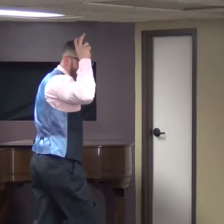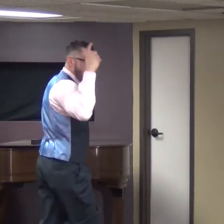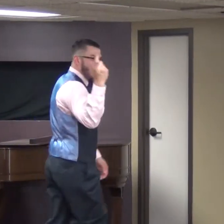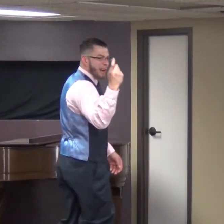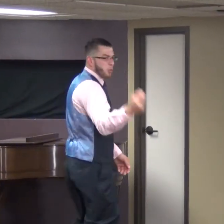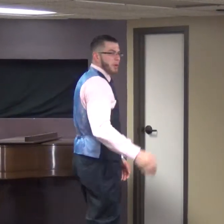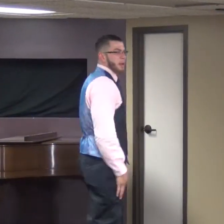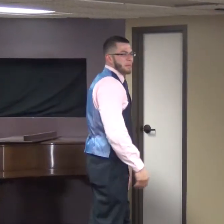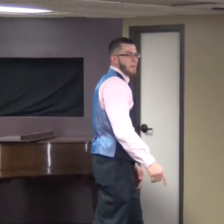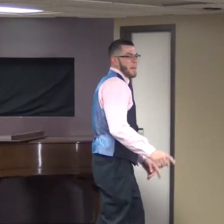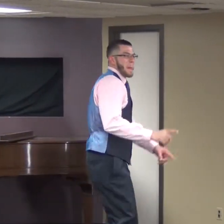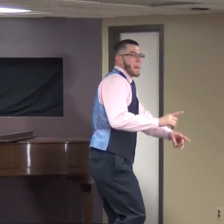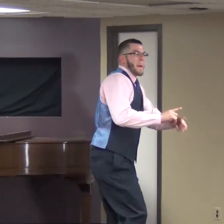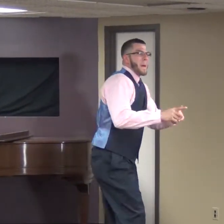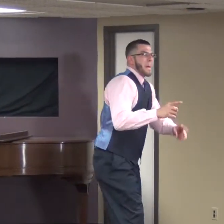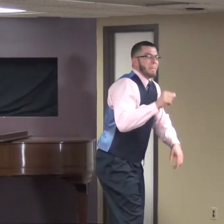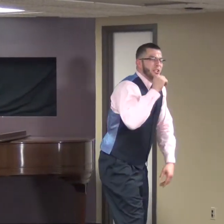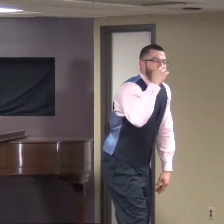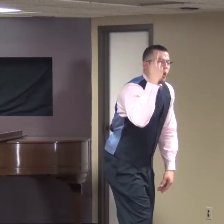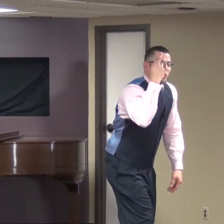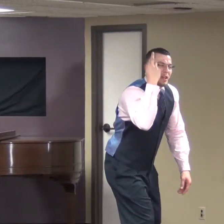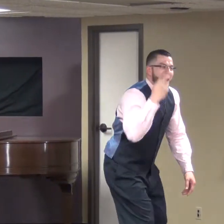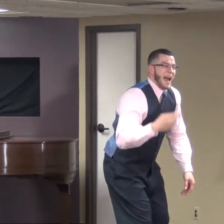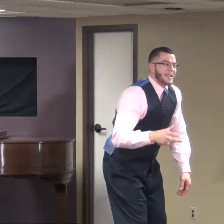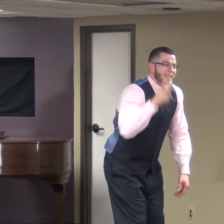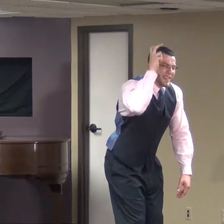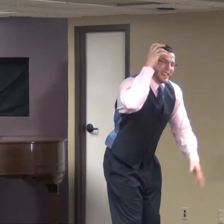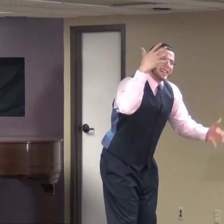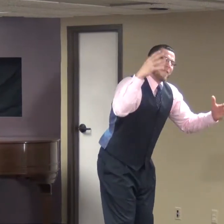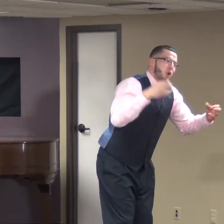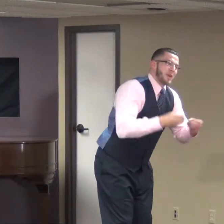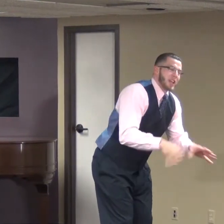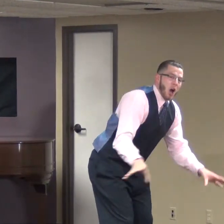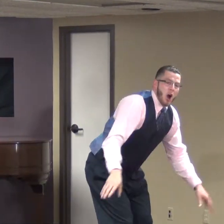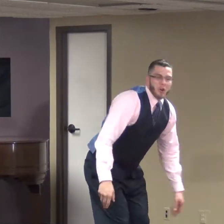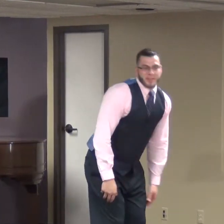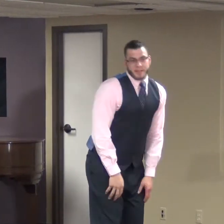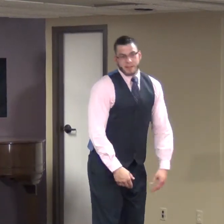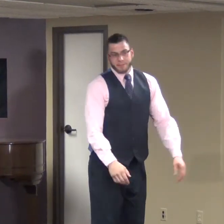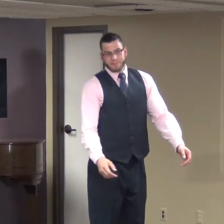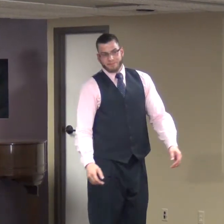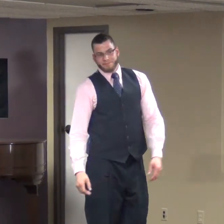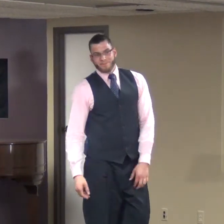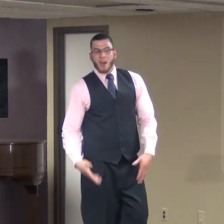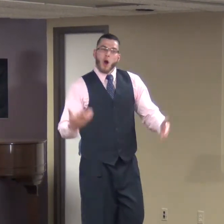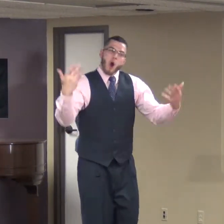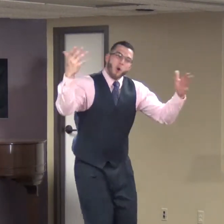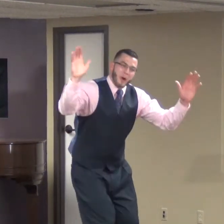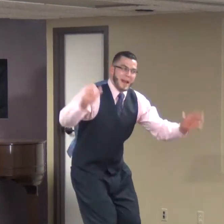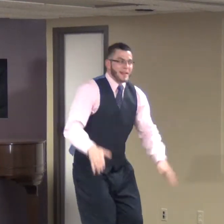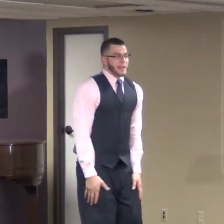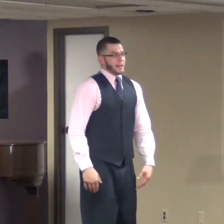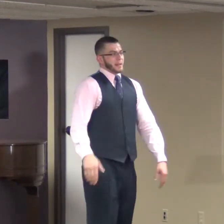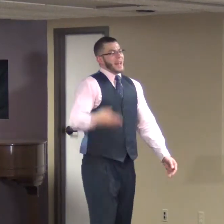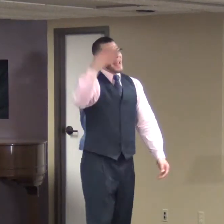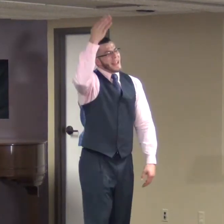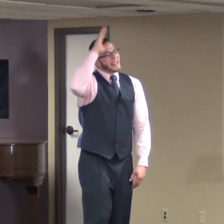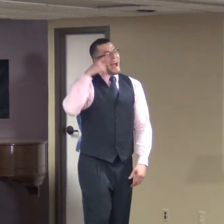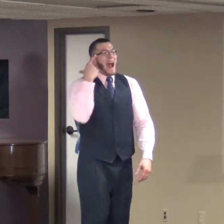the devil wins. But you don't realize the devil already lost. Already. God